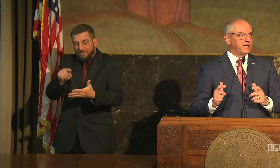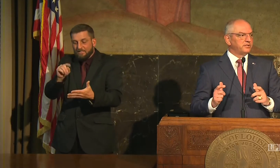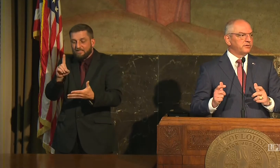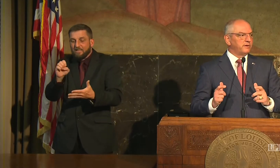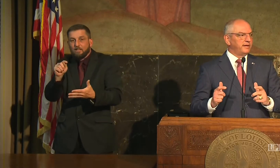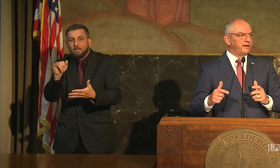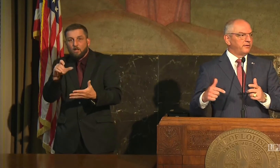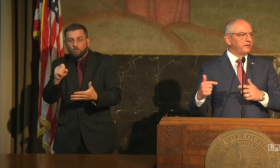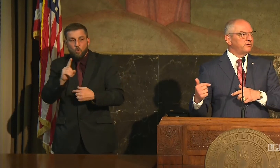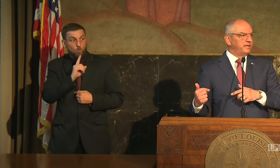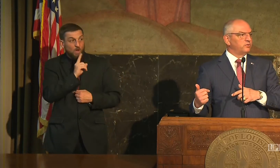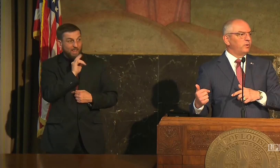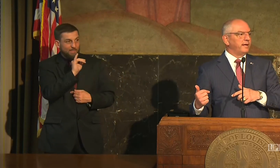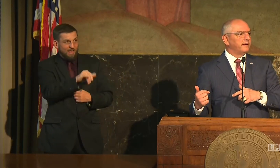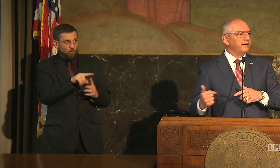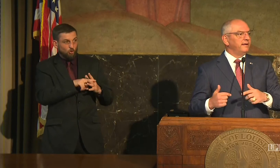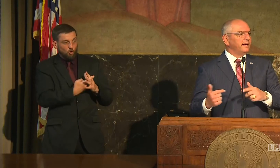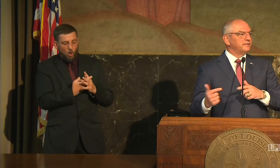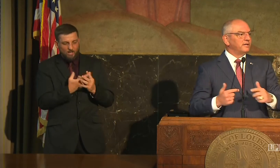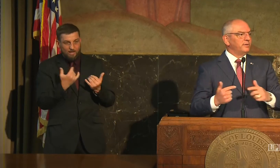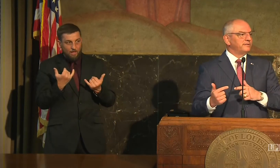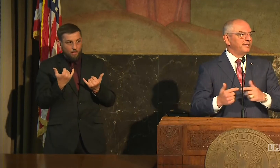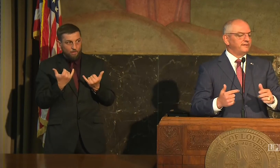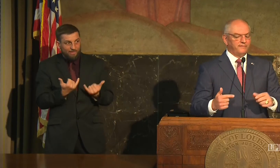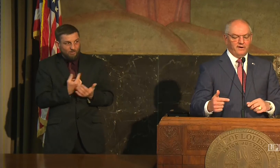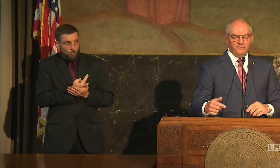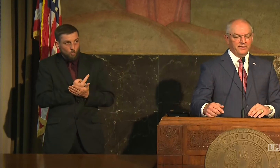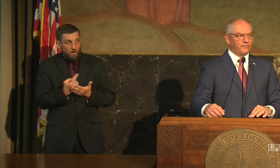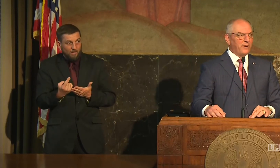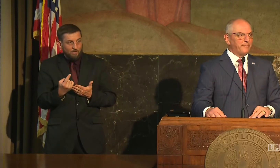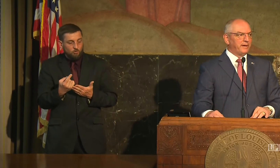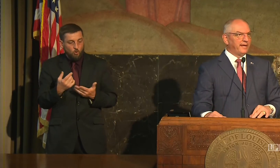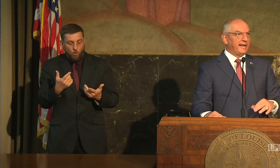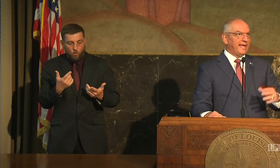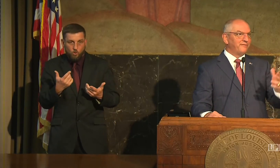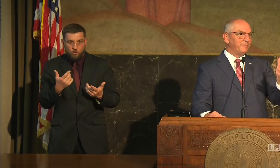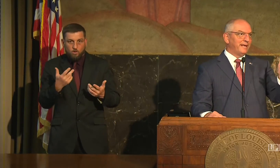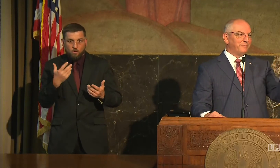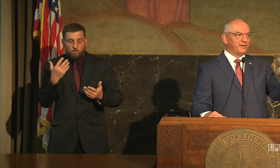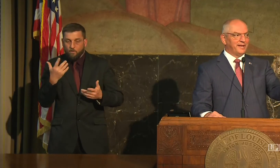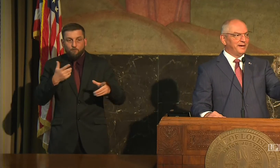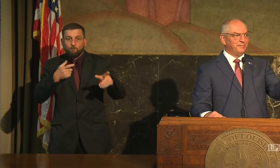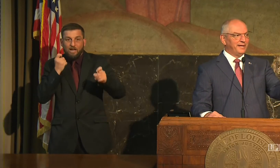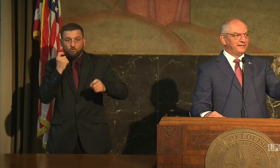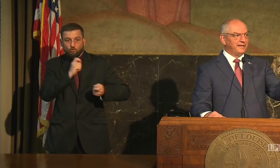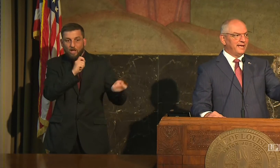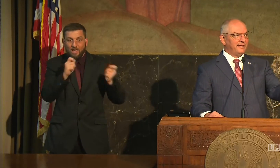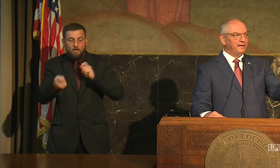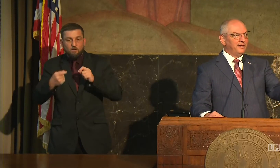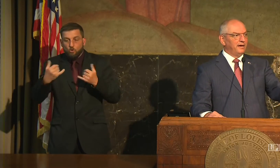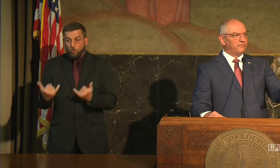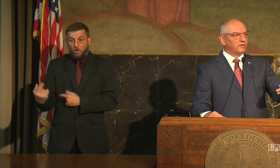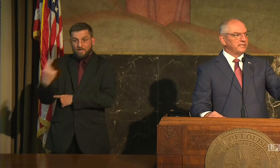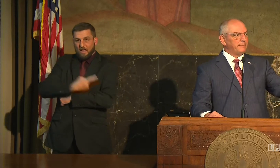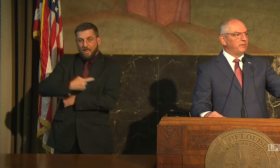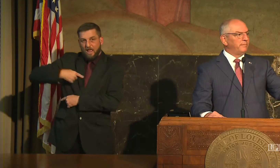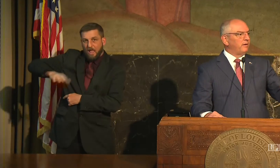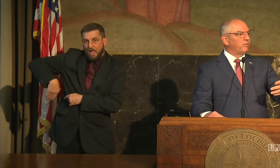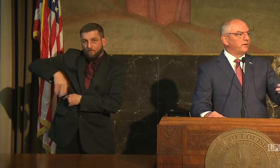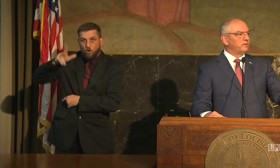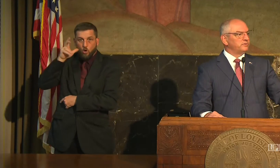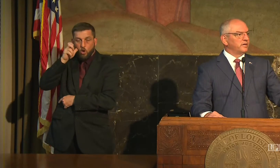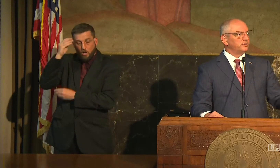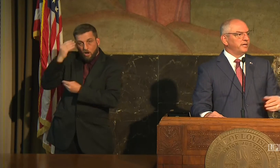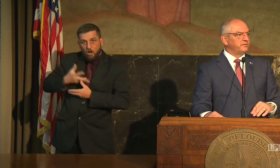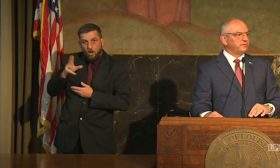really just got started in earnest this week. And so it's evolving rapidly, and I haven't been able to get an update today, for example,